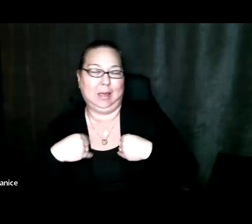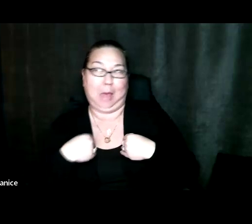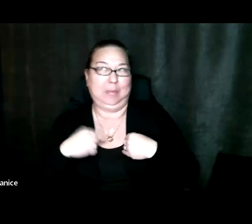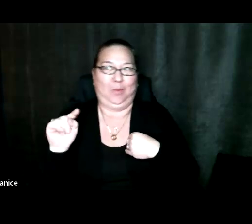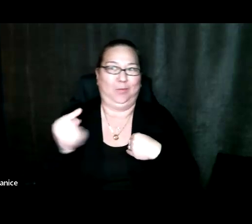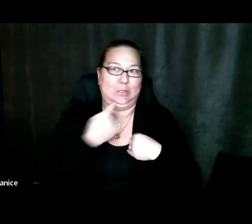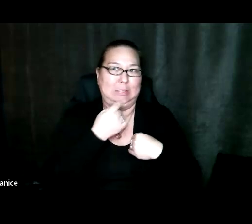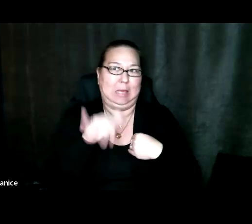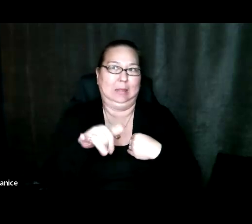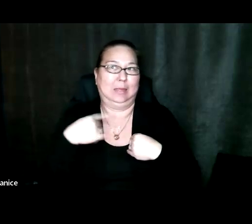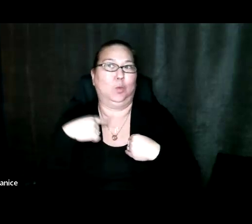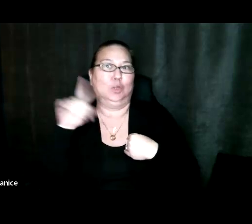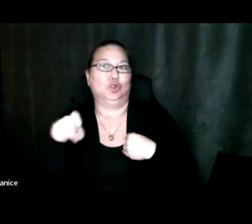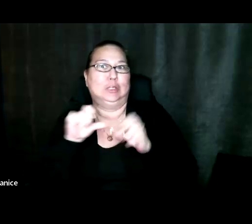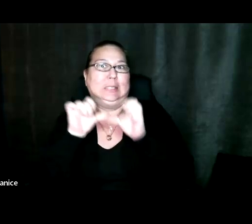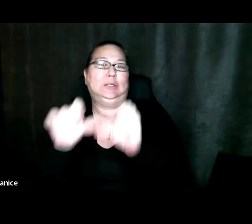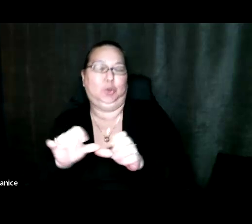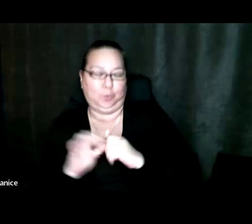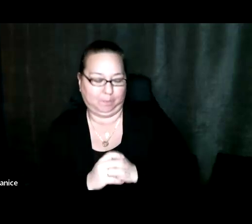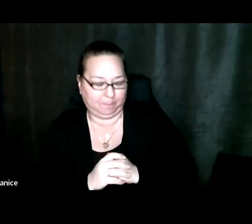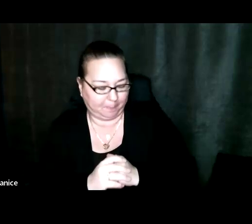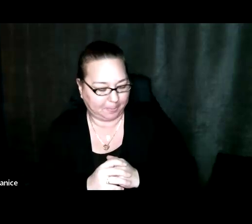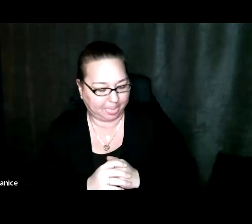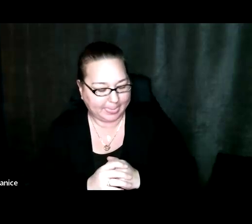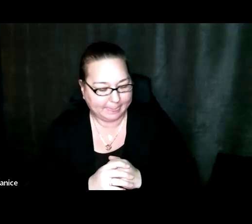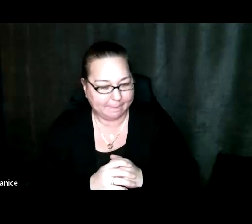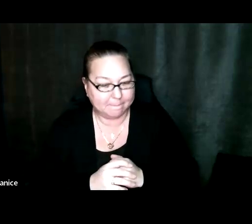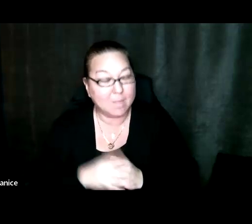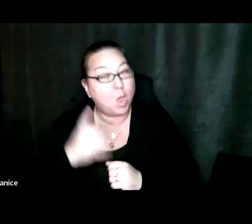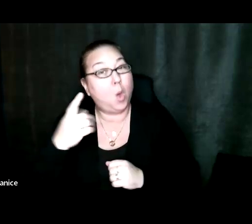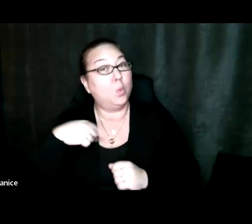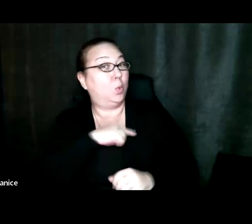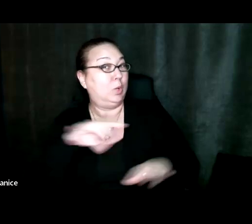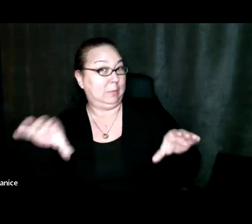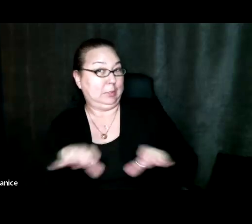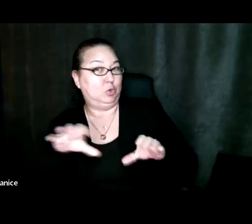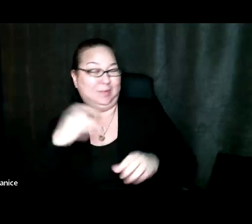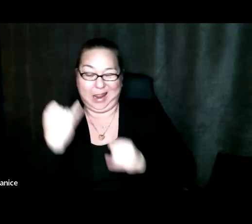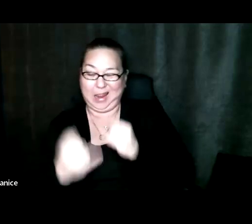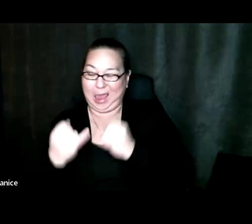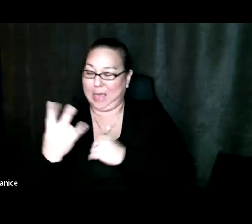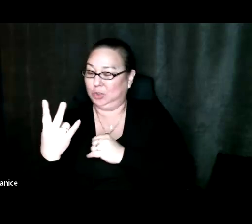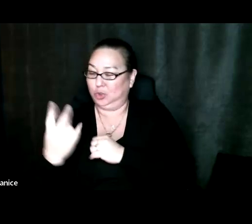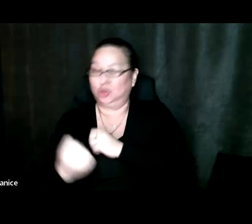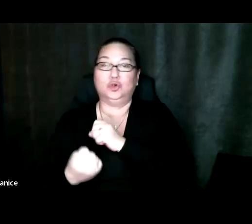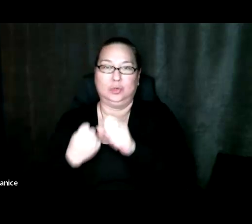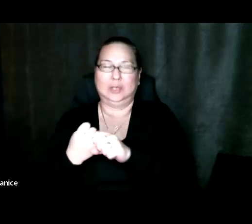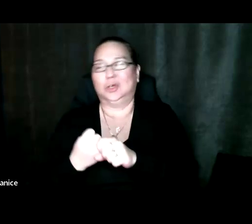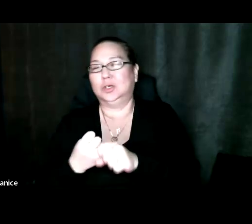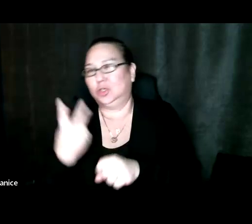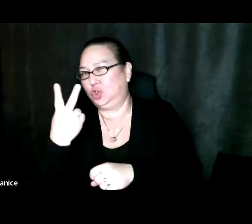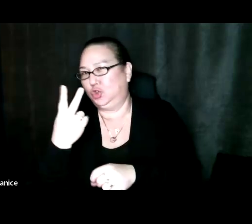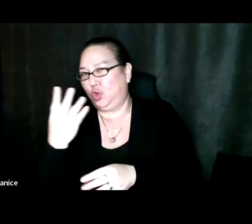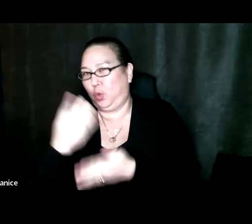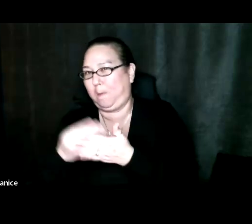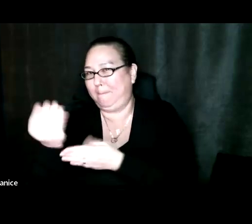that. I think what we did over the last 2 years, two previous budgets, That's true. was to very strategically